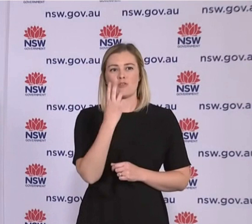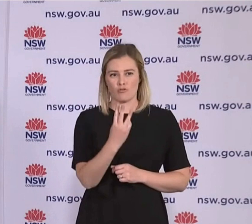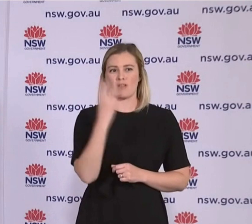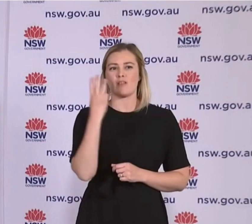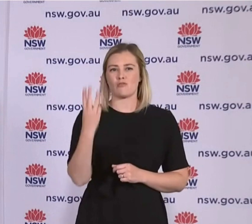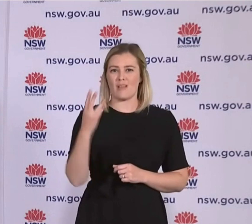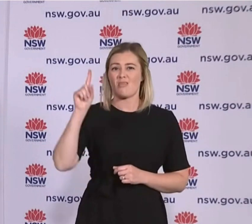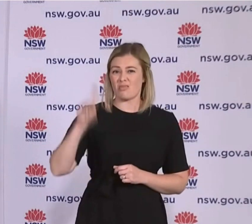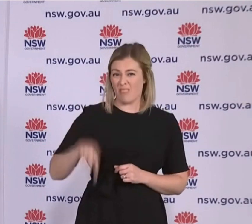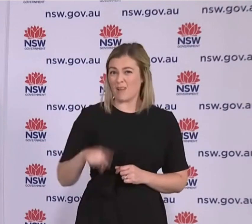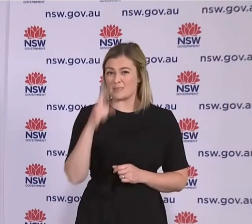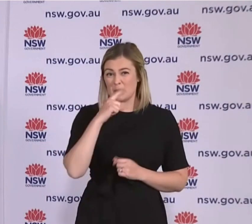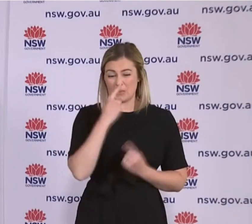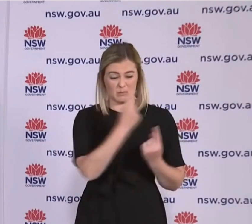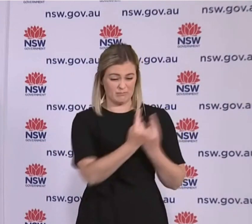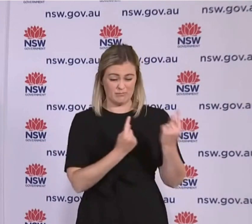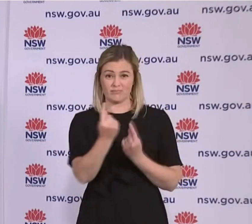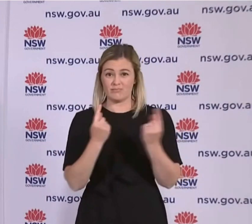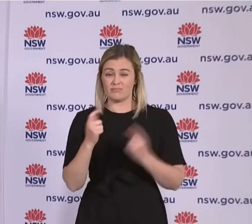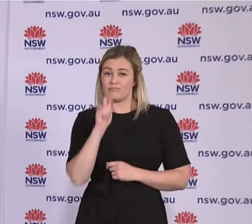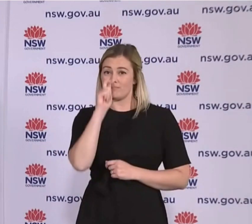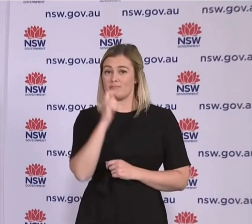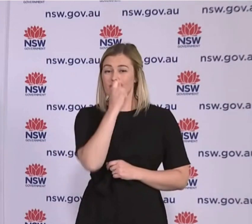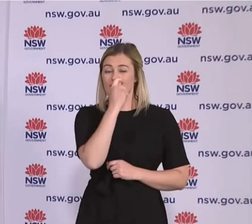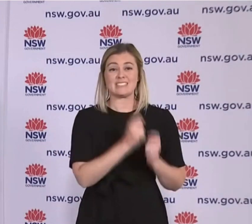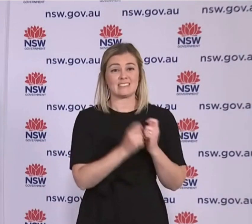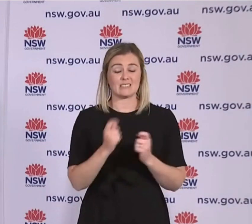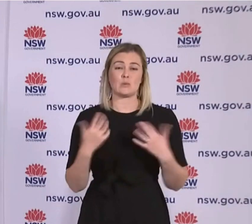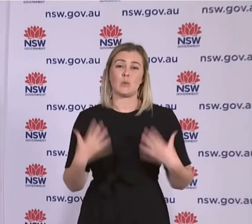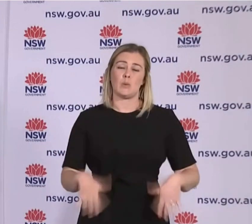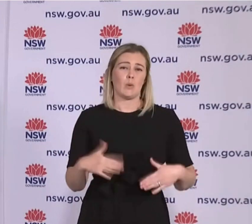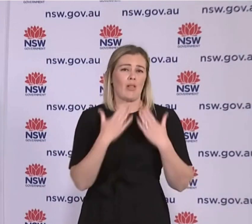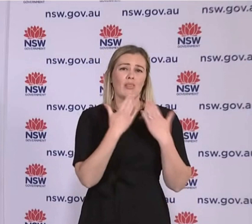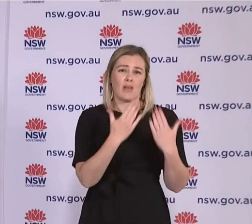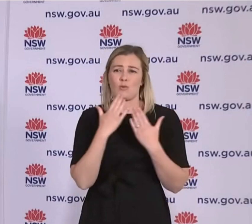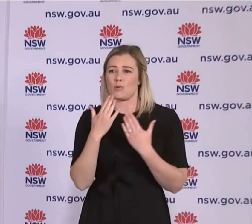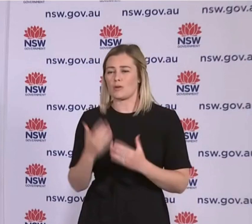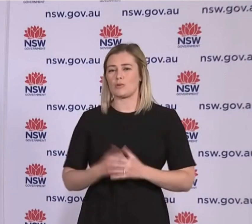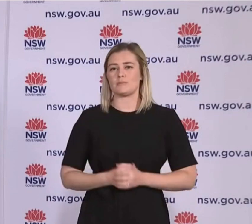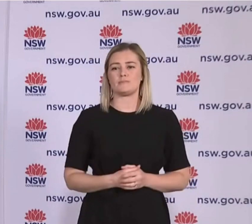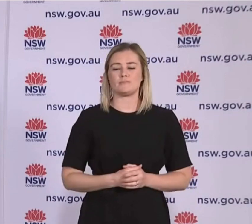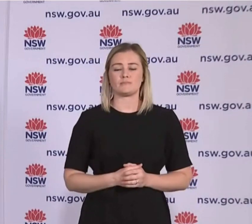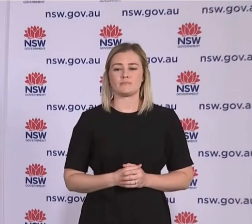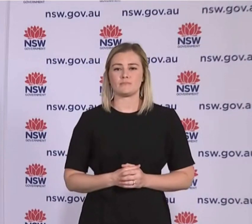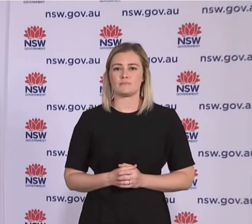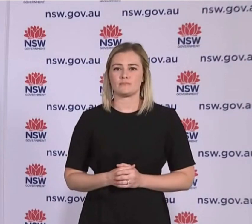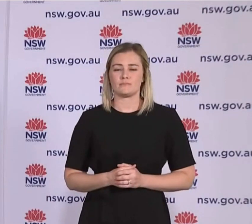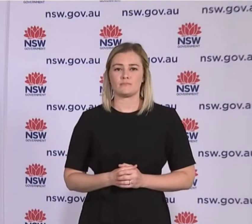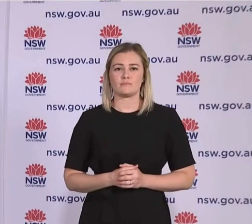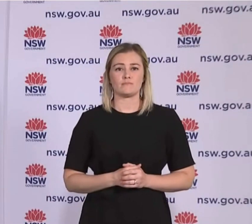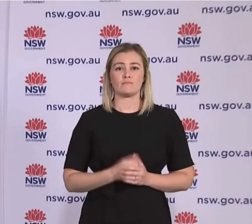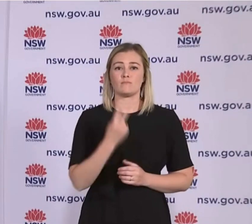133,839. So thank you to the community for continuing to present for testing. In terms of COVID cases, we currently